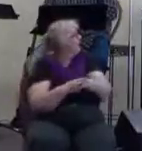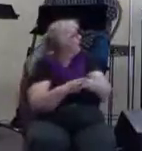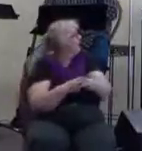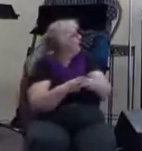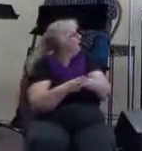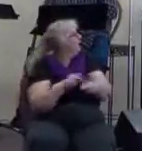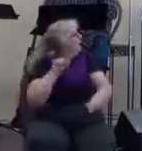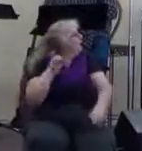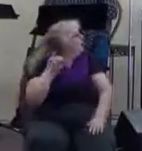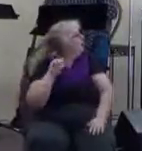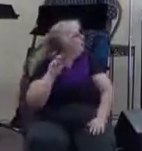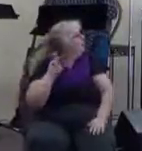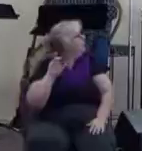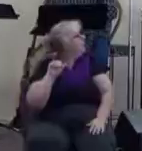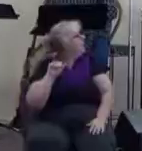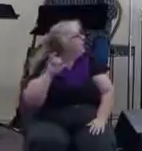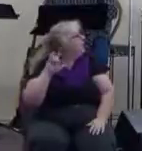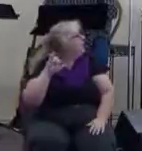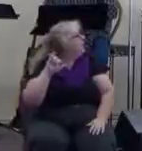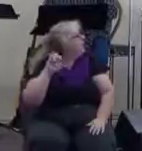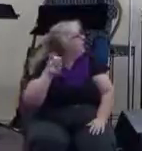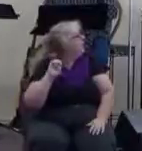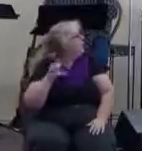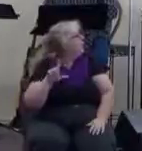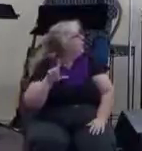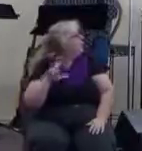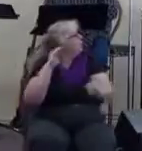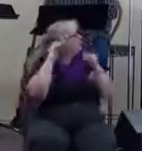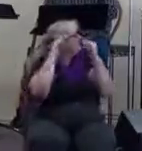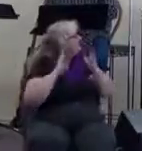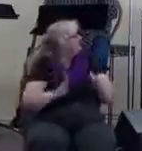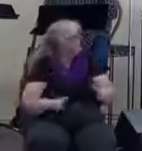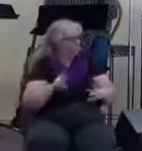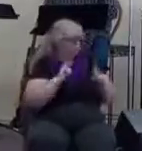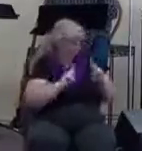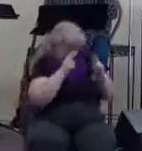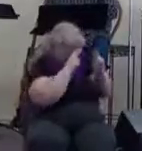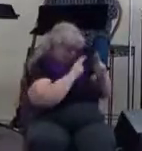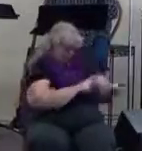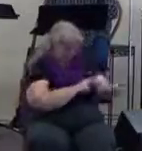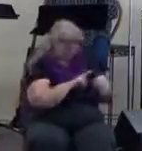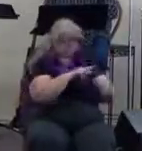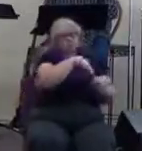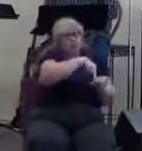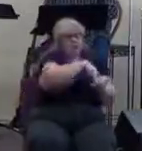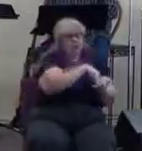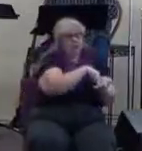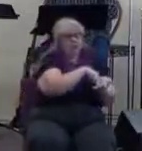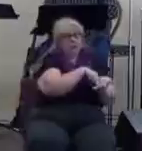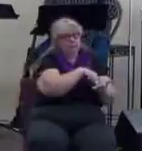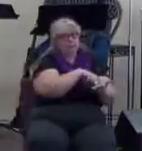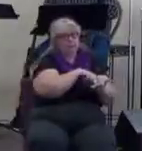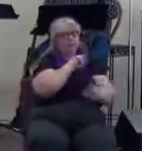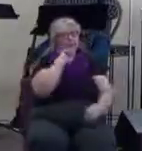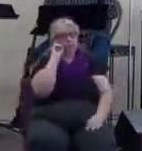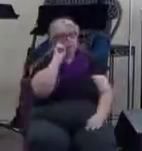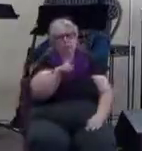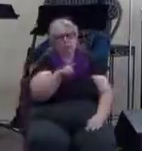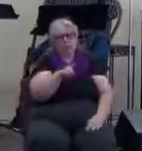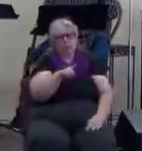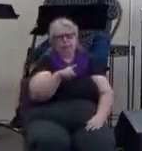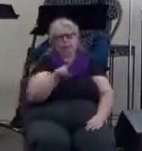Gamaliel, a teacher of the law, who was honored by all the people, stood up in the Sanhedrin and ordered that the men